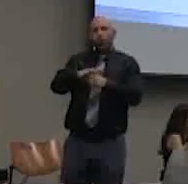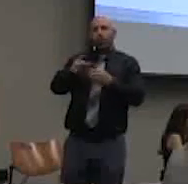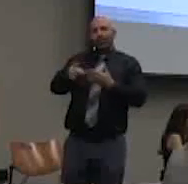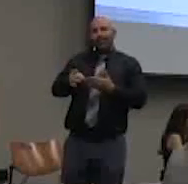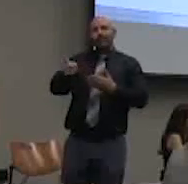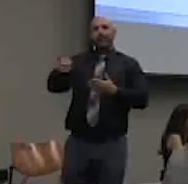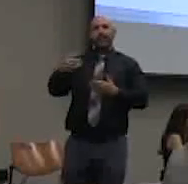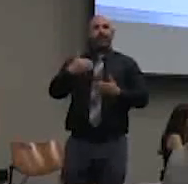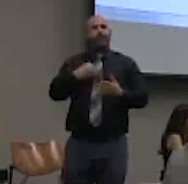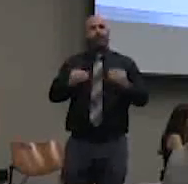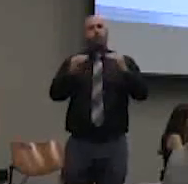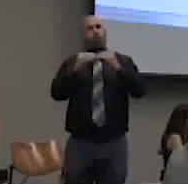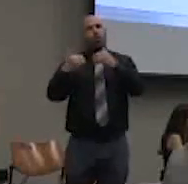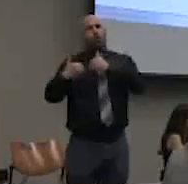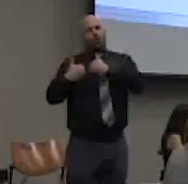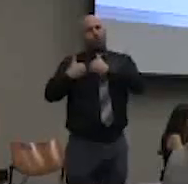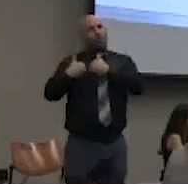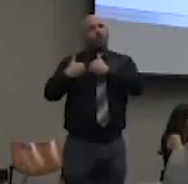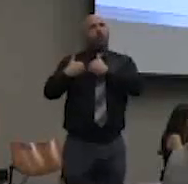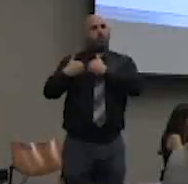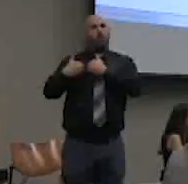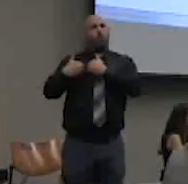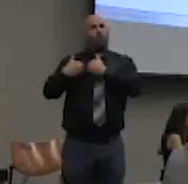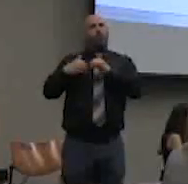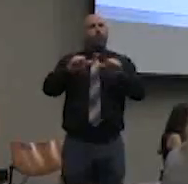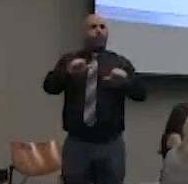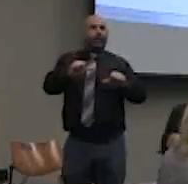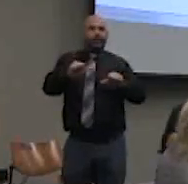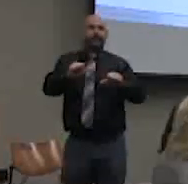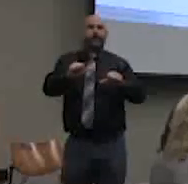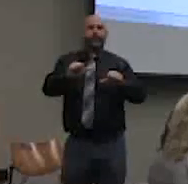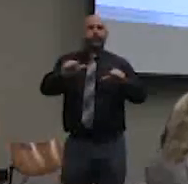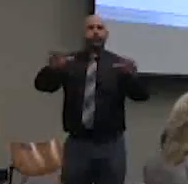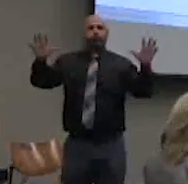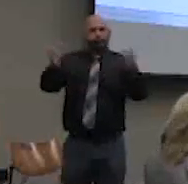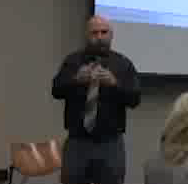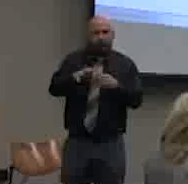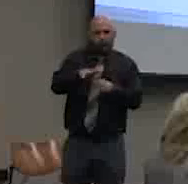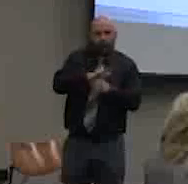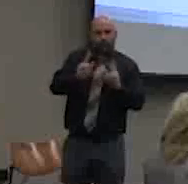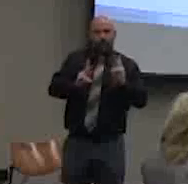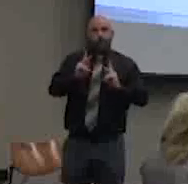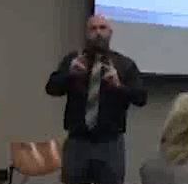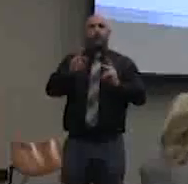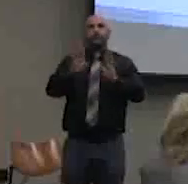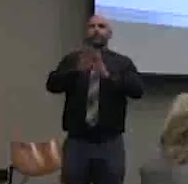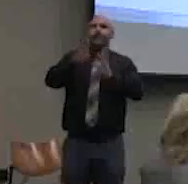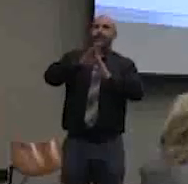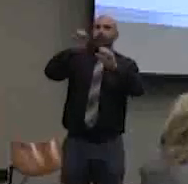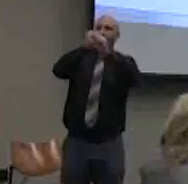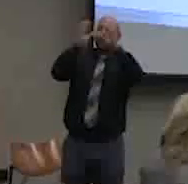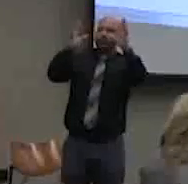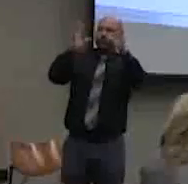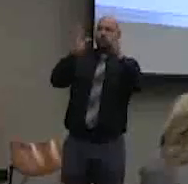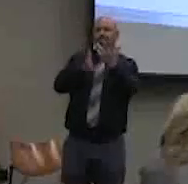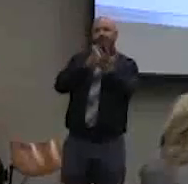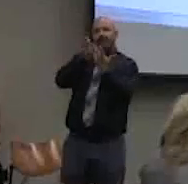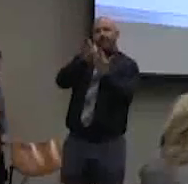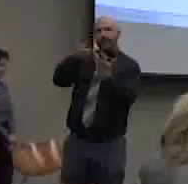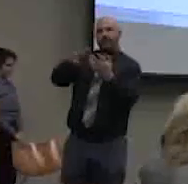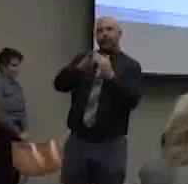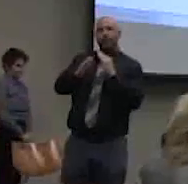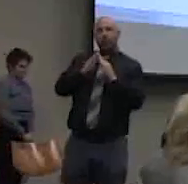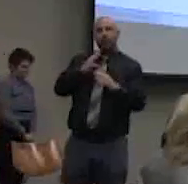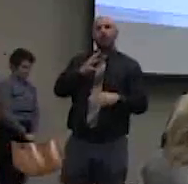carry way more cachet and ability to bring together local coalitions to build a vision that is specifically tailored to the challenges of their